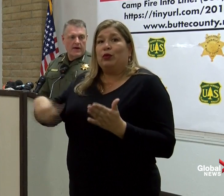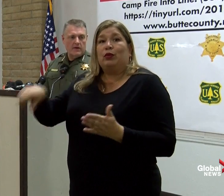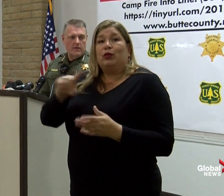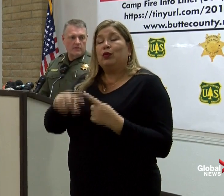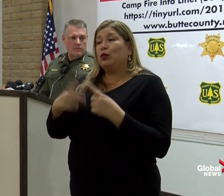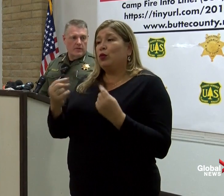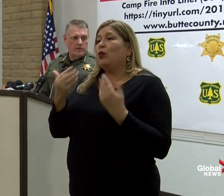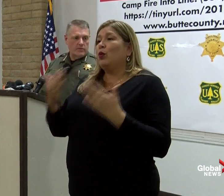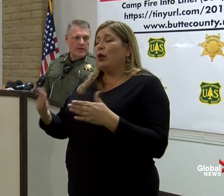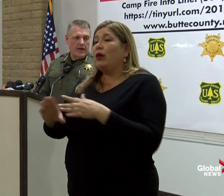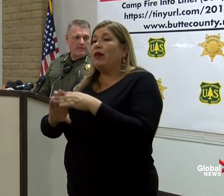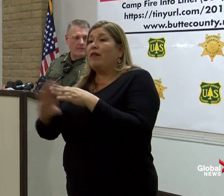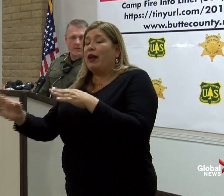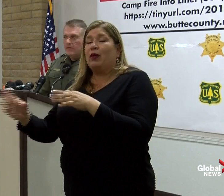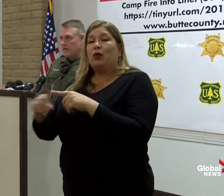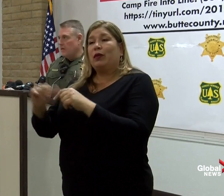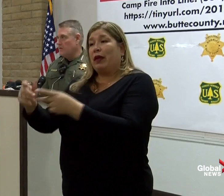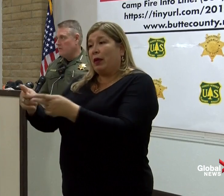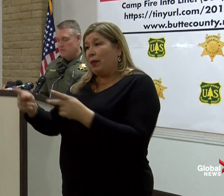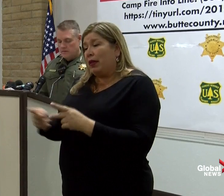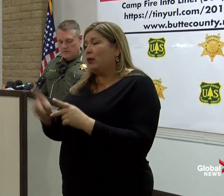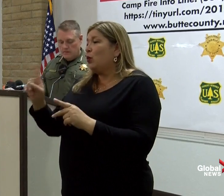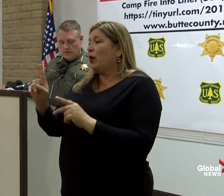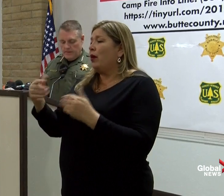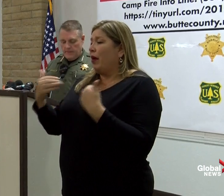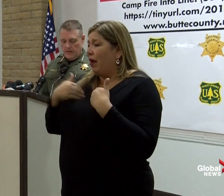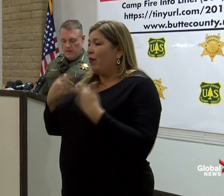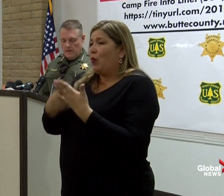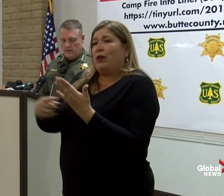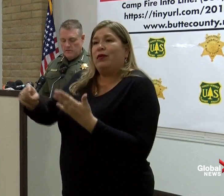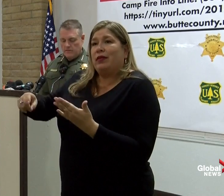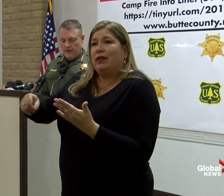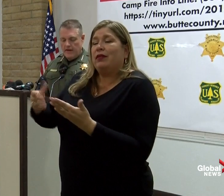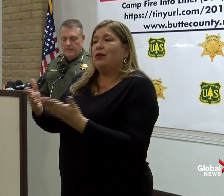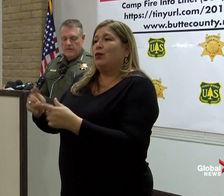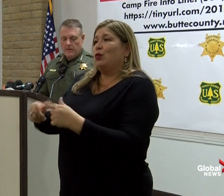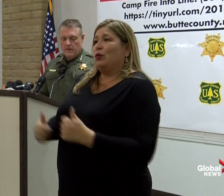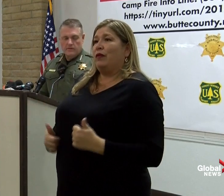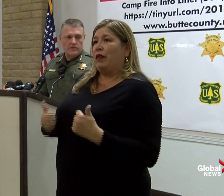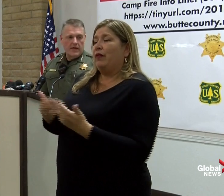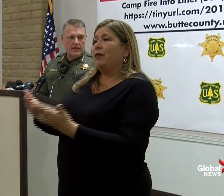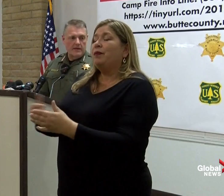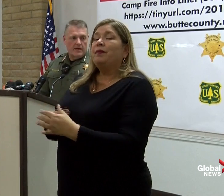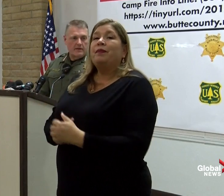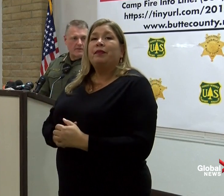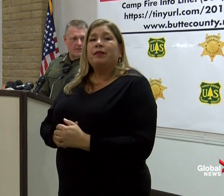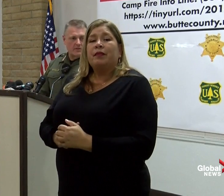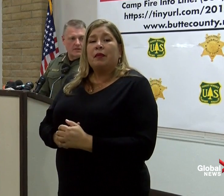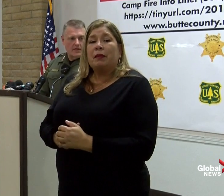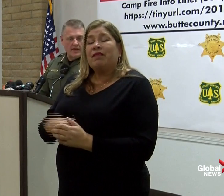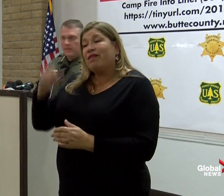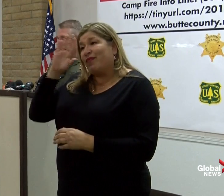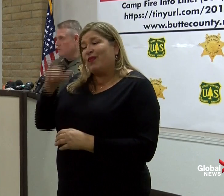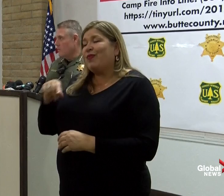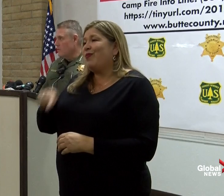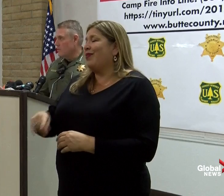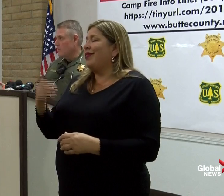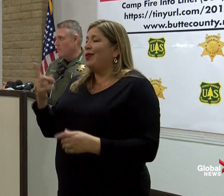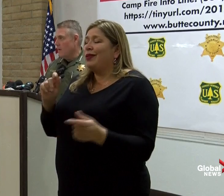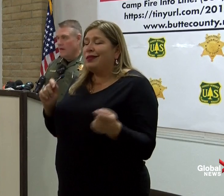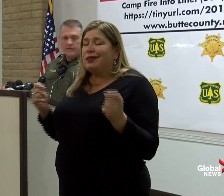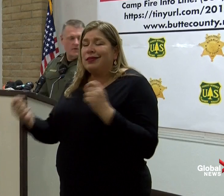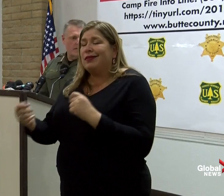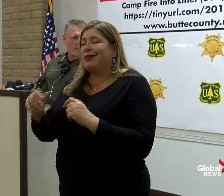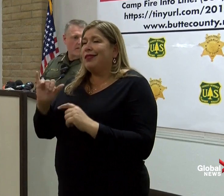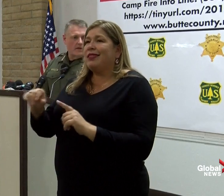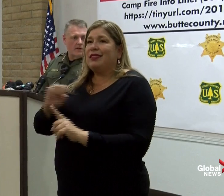to evacuate to a place where they have what they need to survive, understanding that this is still a dynamic situation and we